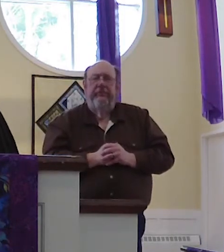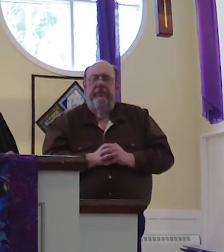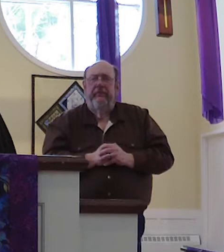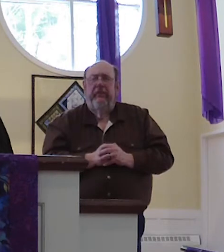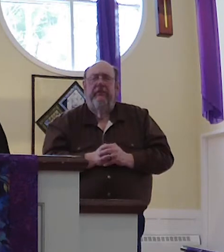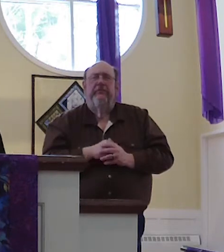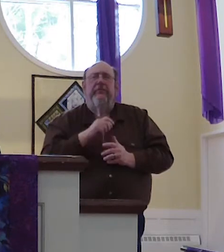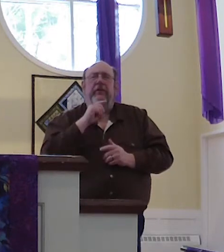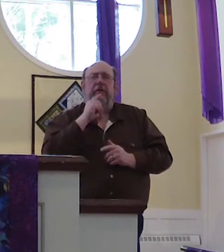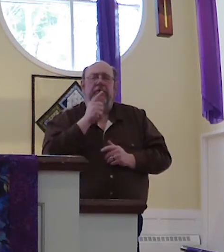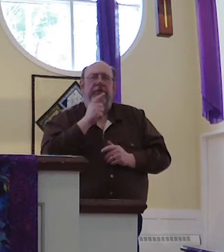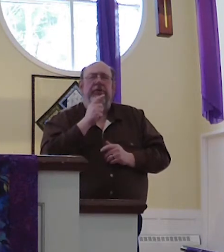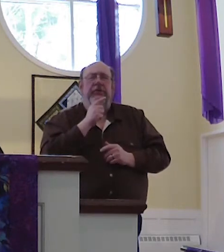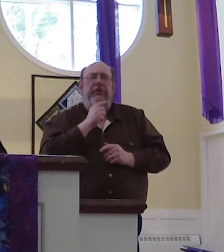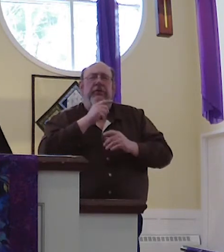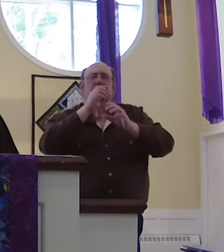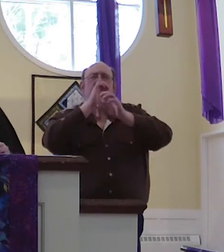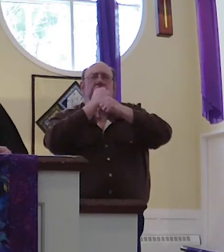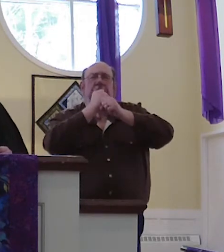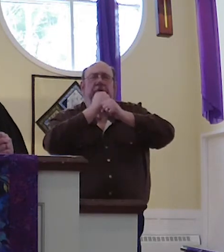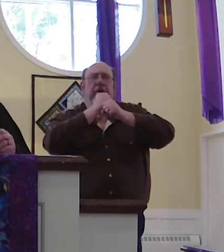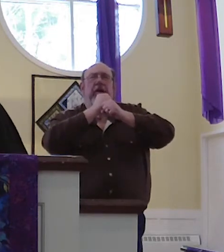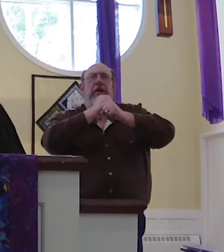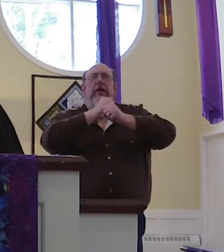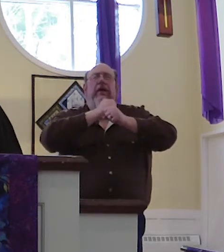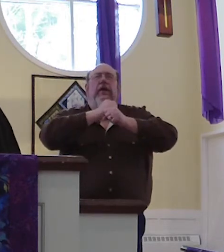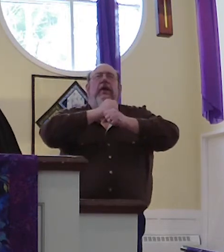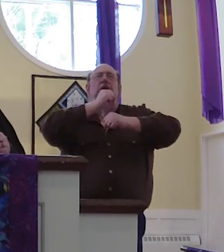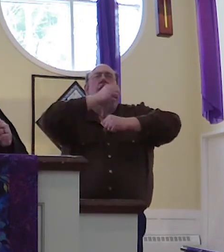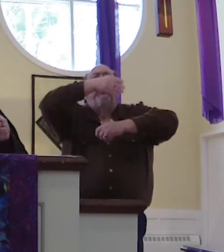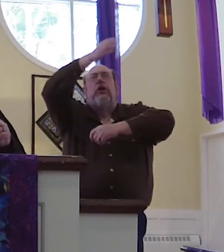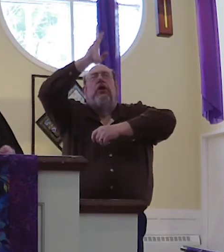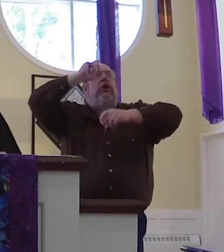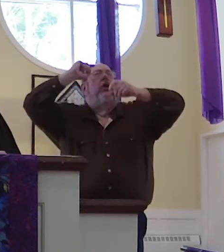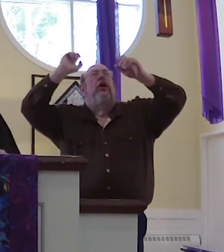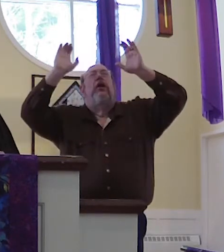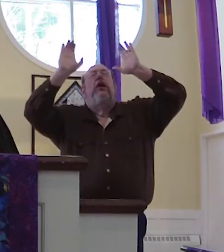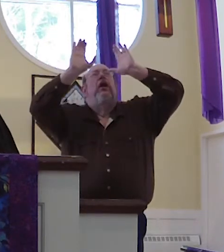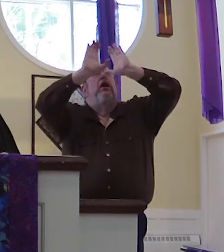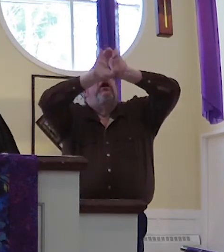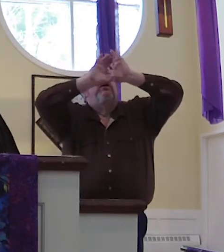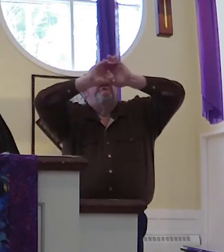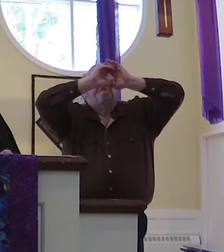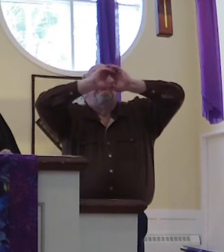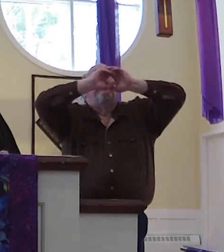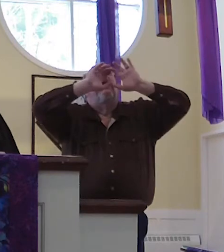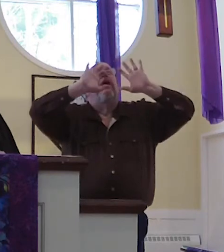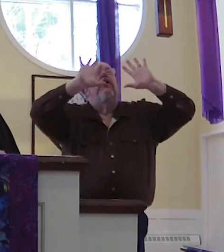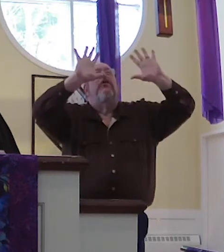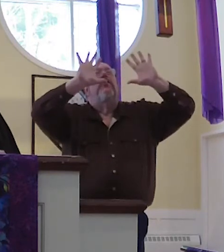It's true that we're created in God's image, and that means we're capable of incredible things, especially together.